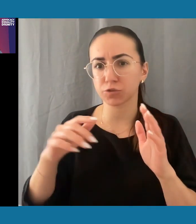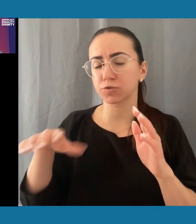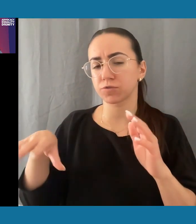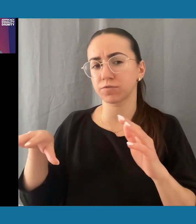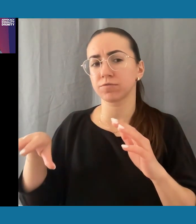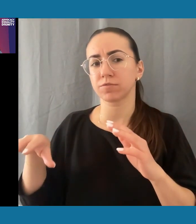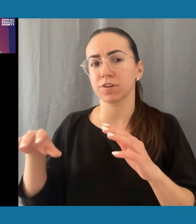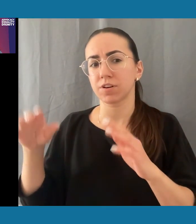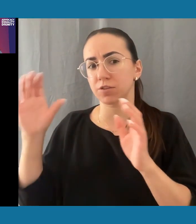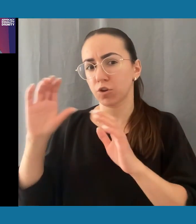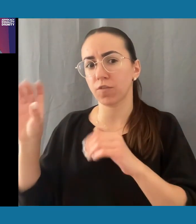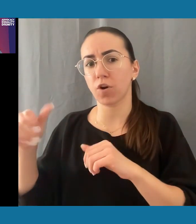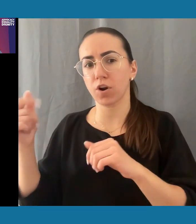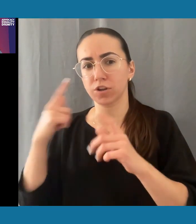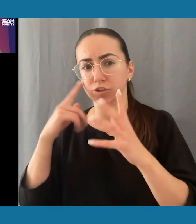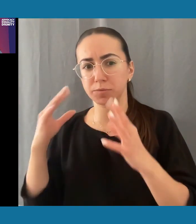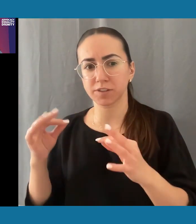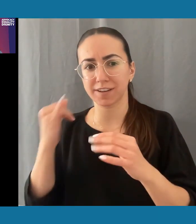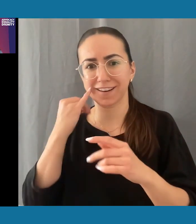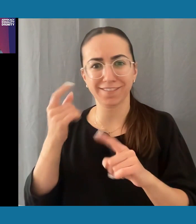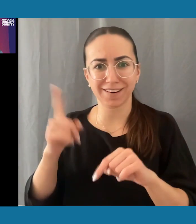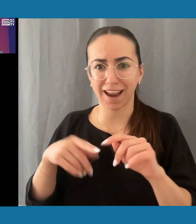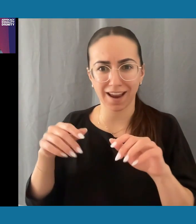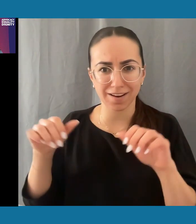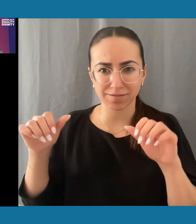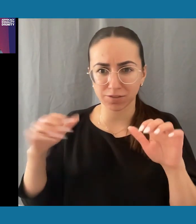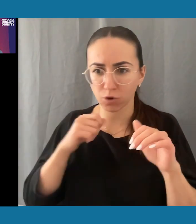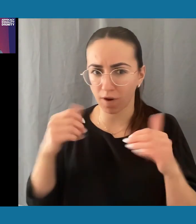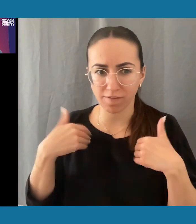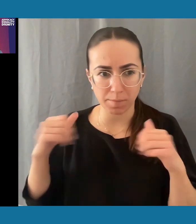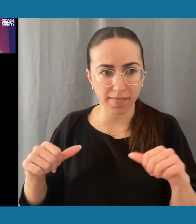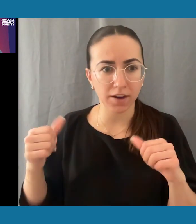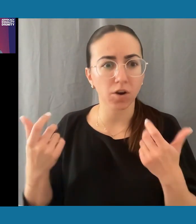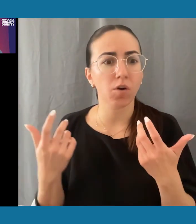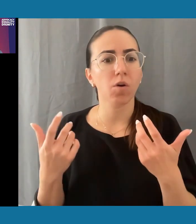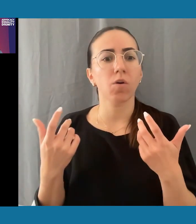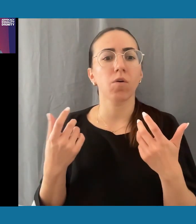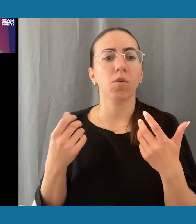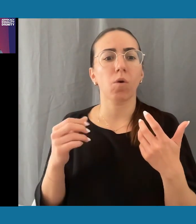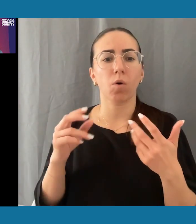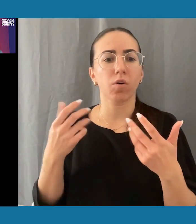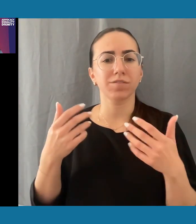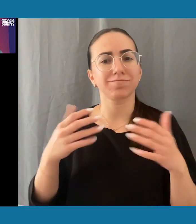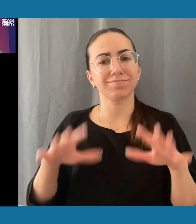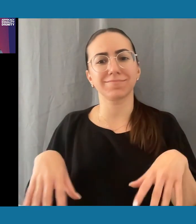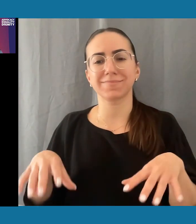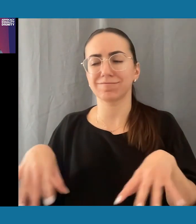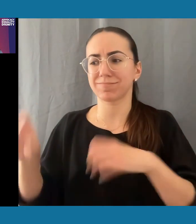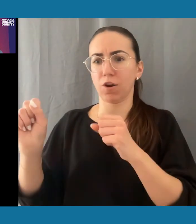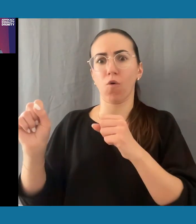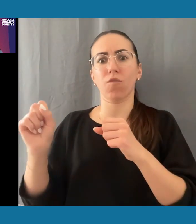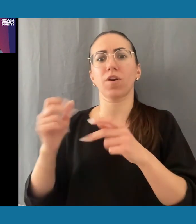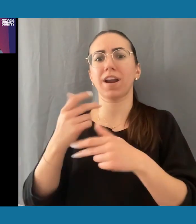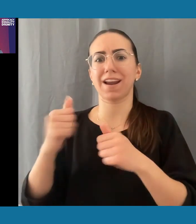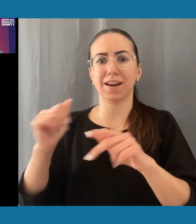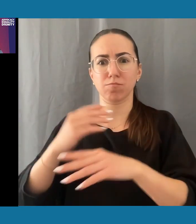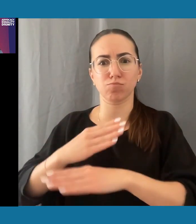determination of incapacity or the appointment of a guardian, or to take any other protective action with respect to a client.